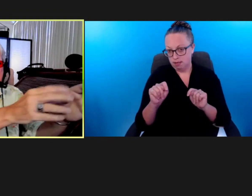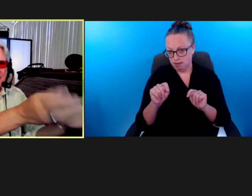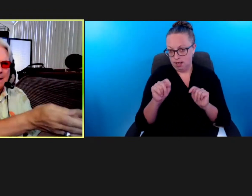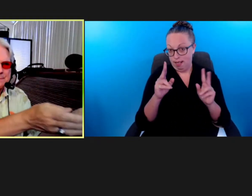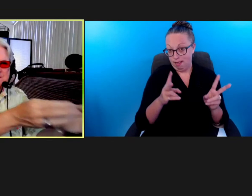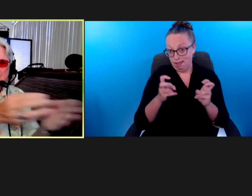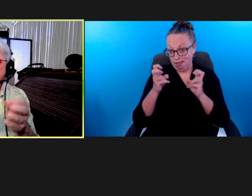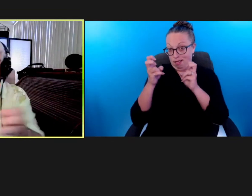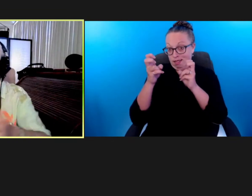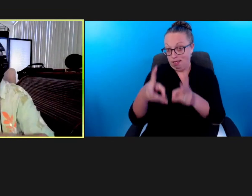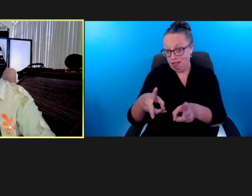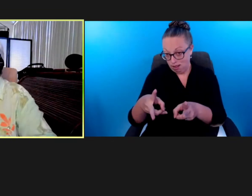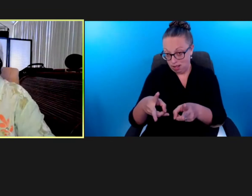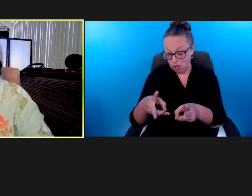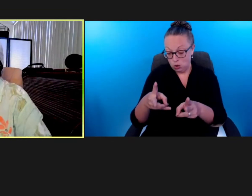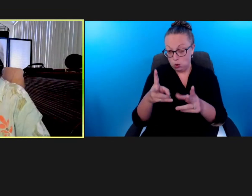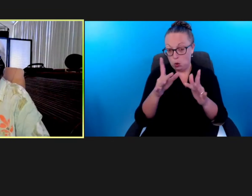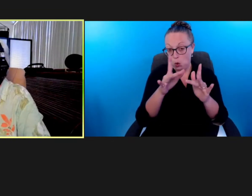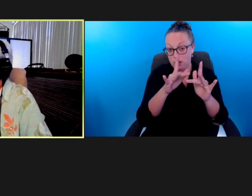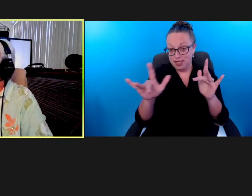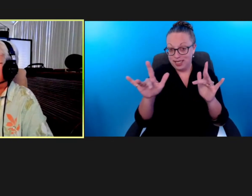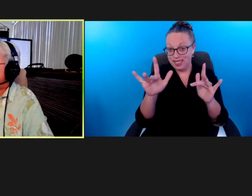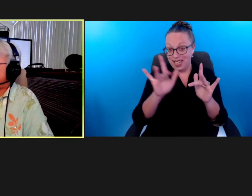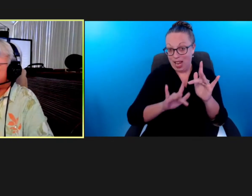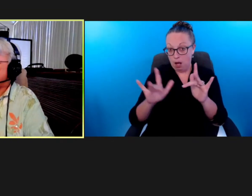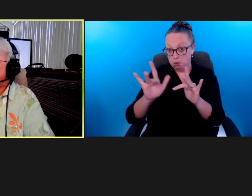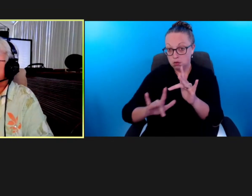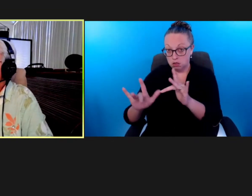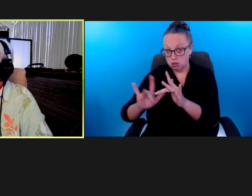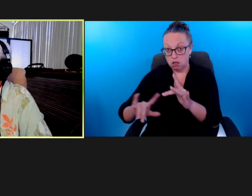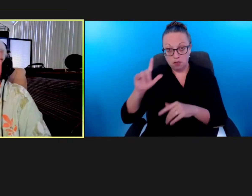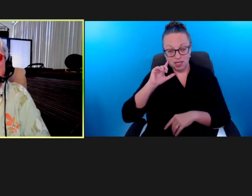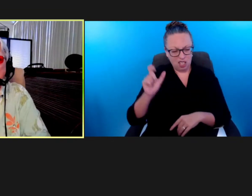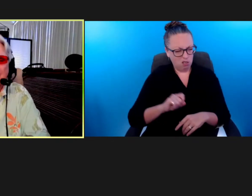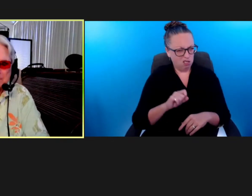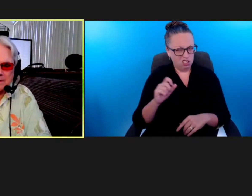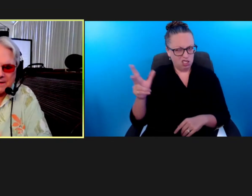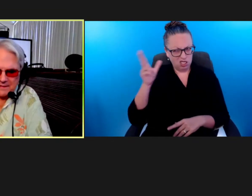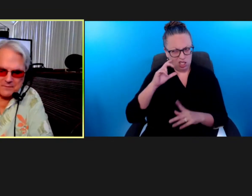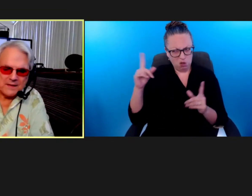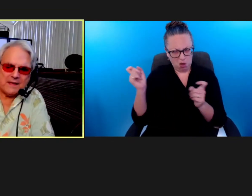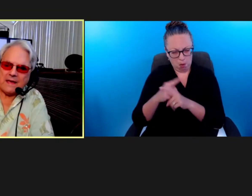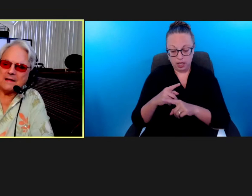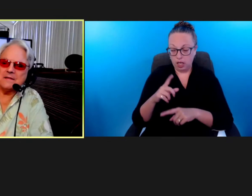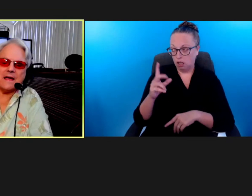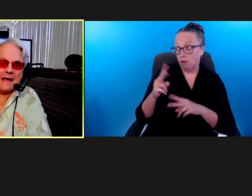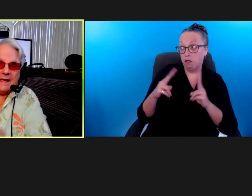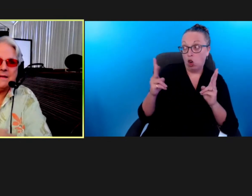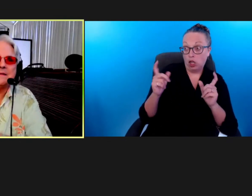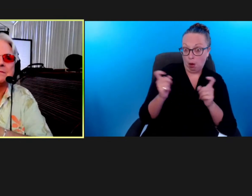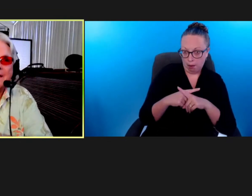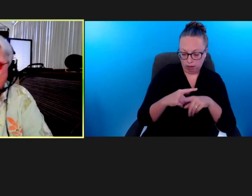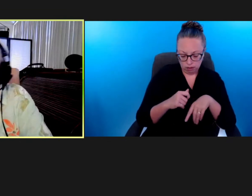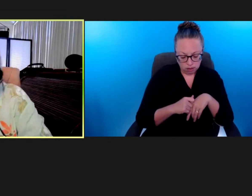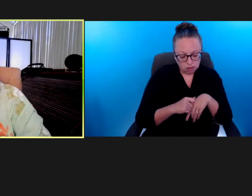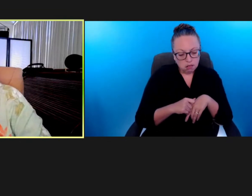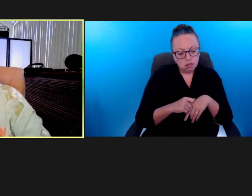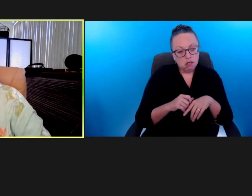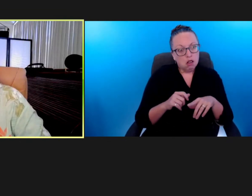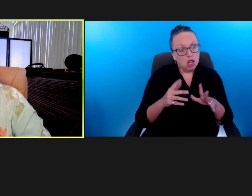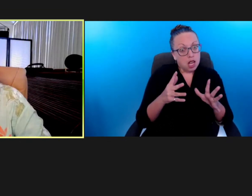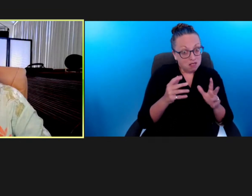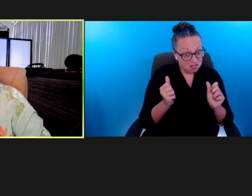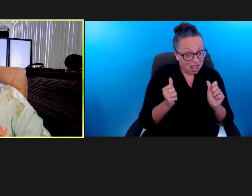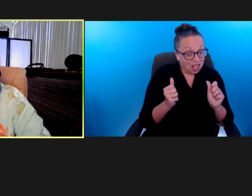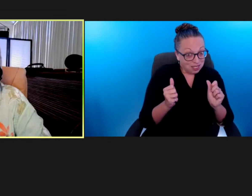into the gaps in the sound studio. You can do that, of course. Sounds very complicated. It was very complicated. and fast. You